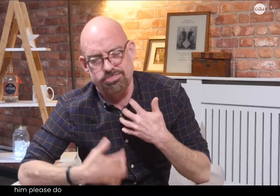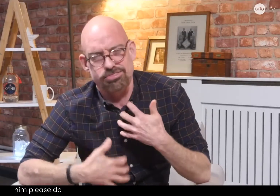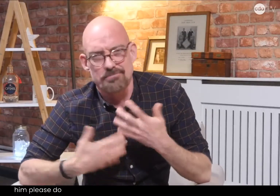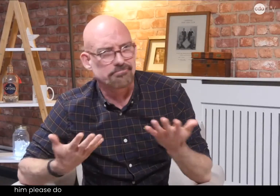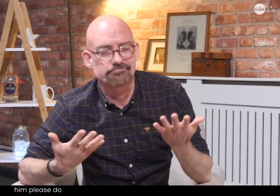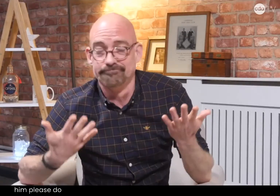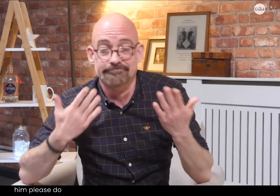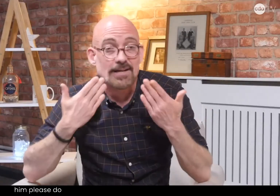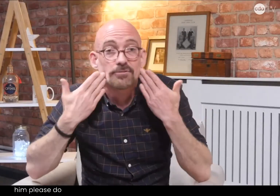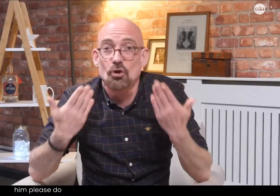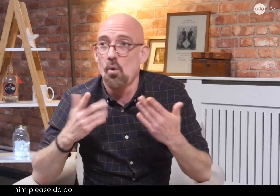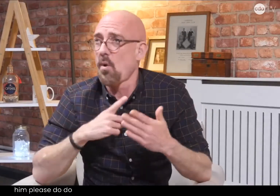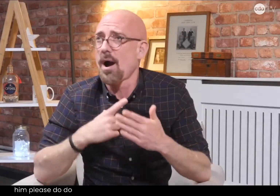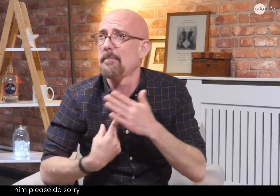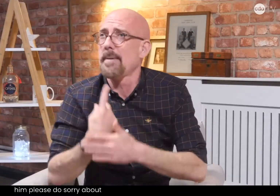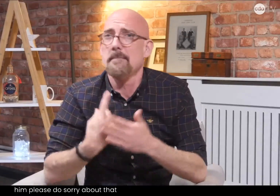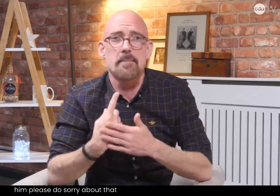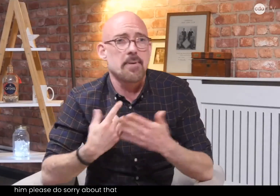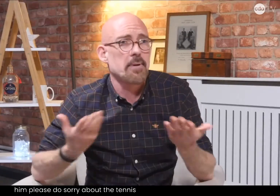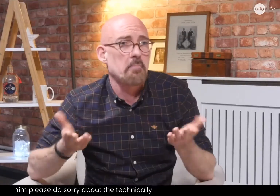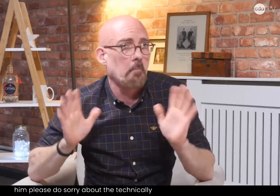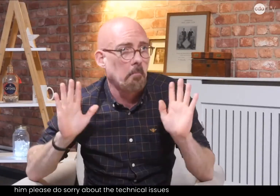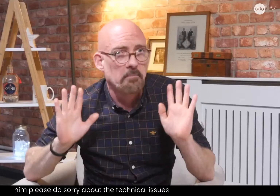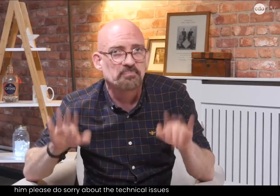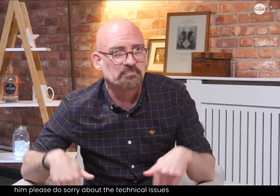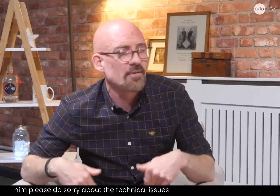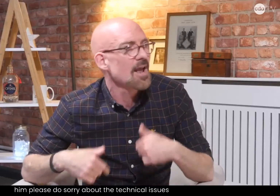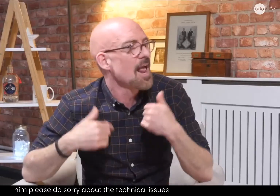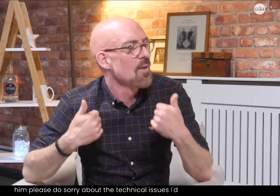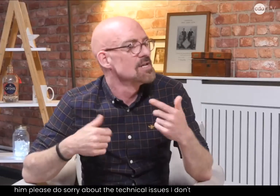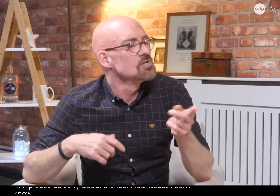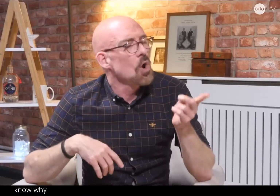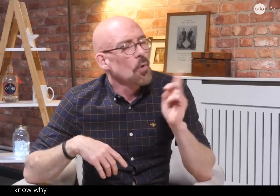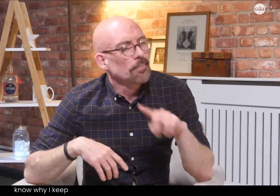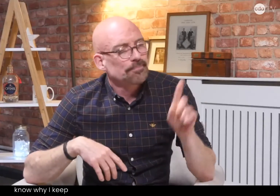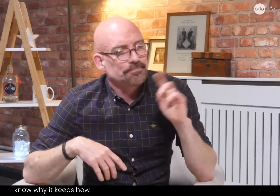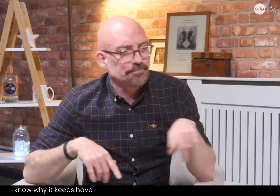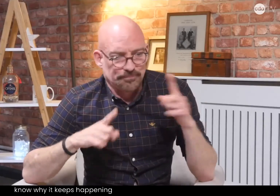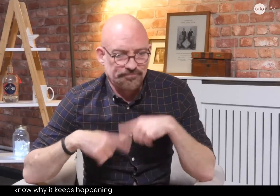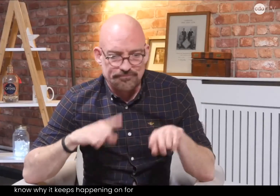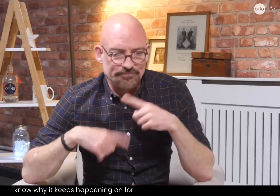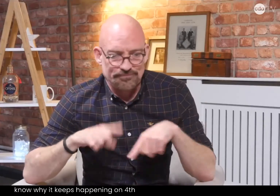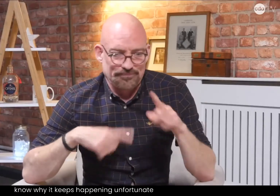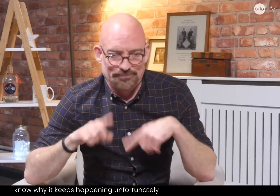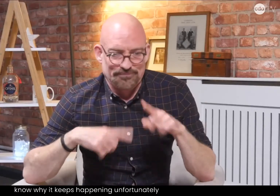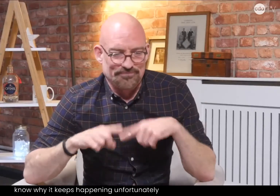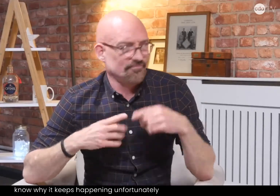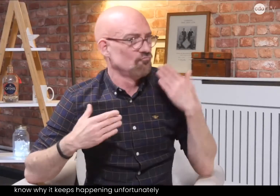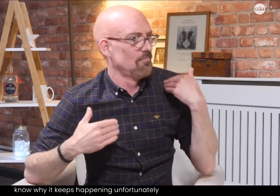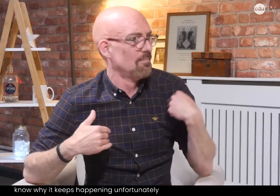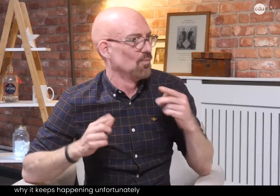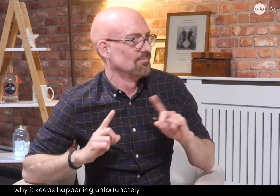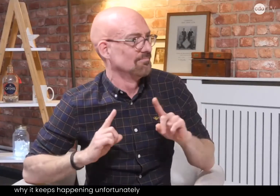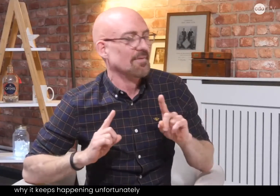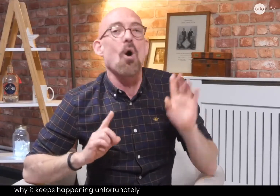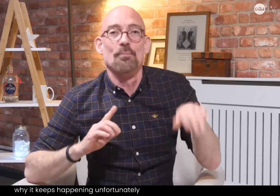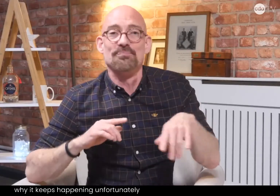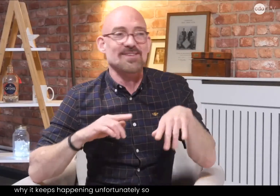Sorry about the technical issues. I don't know why it keeps happening, unfortunately. So let's think about where we were. Remind me what